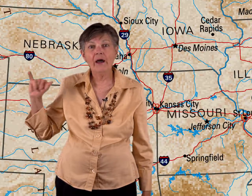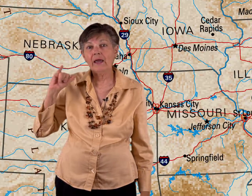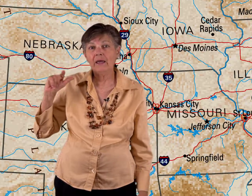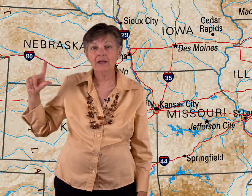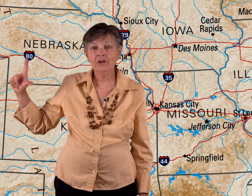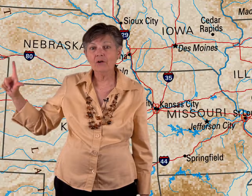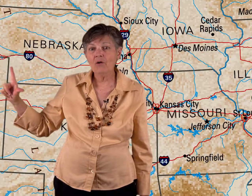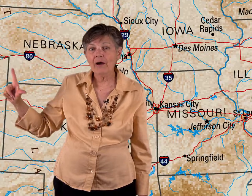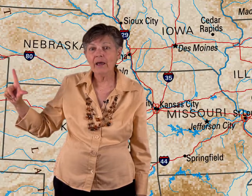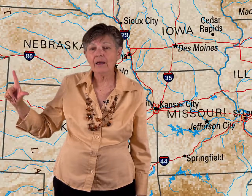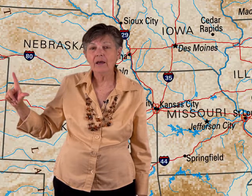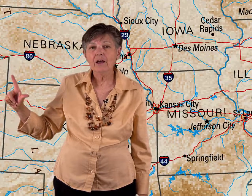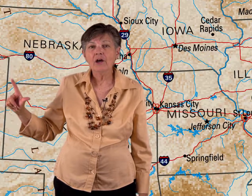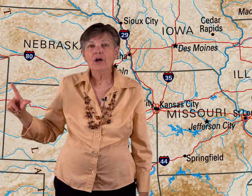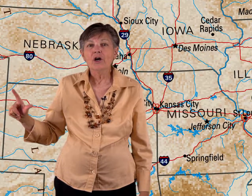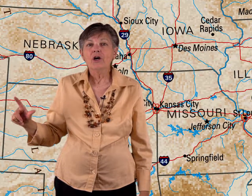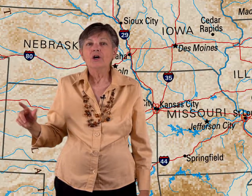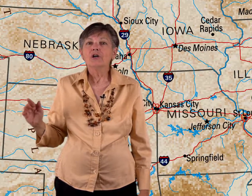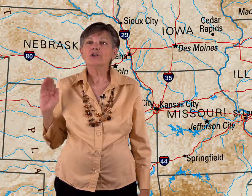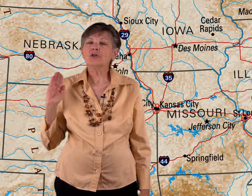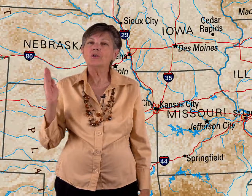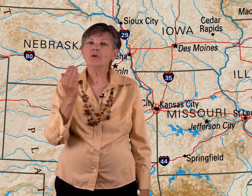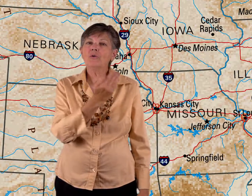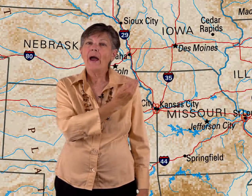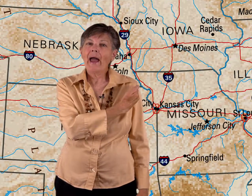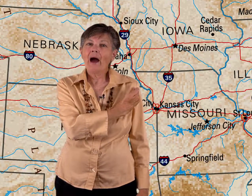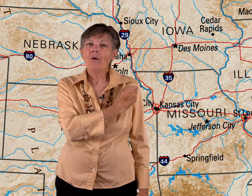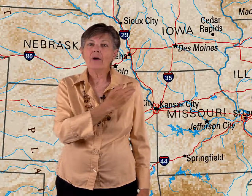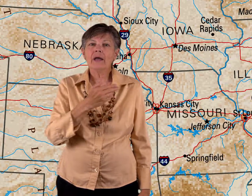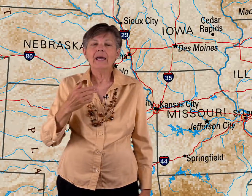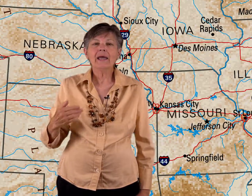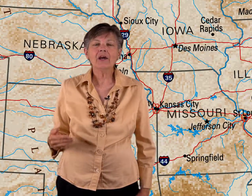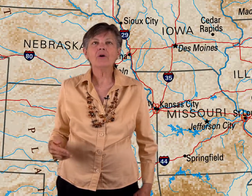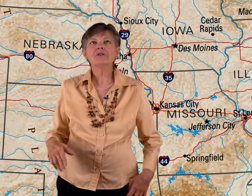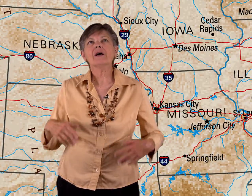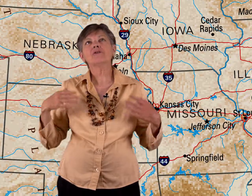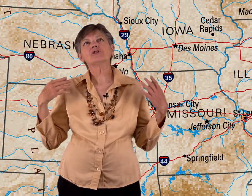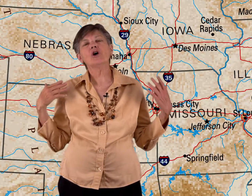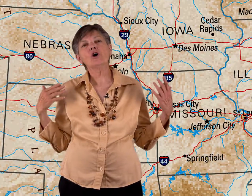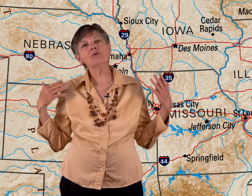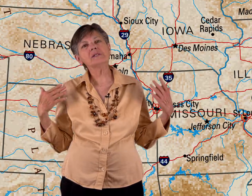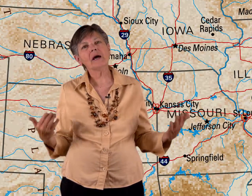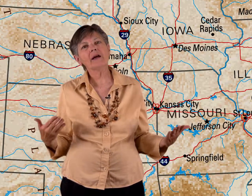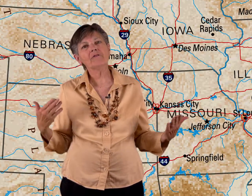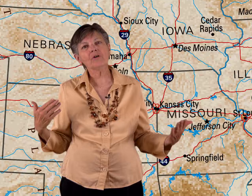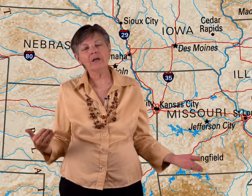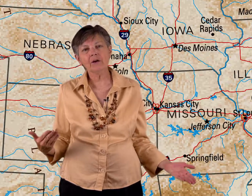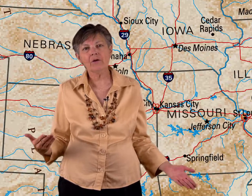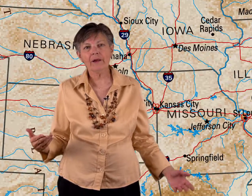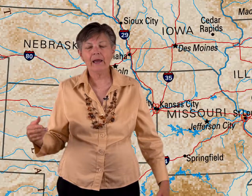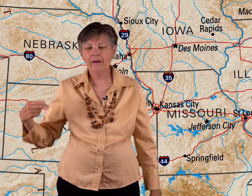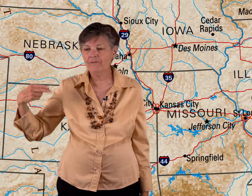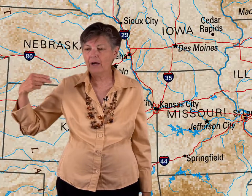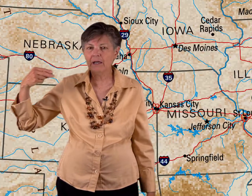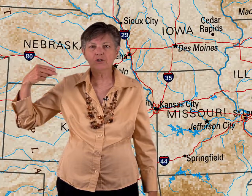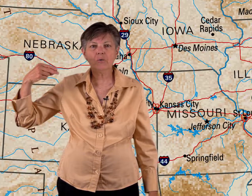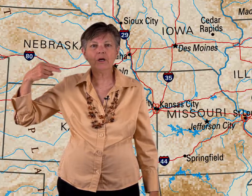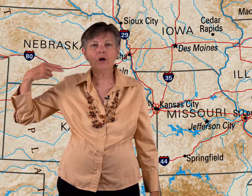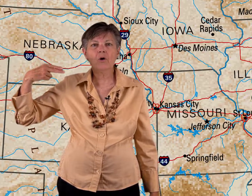Illinois, Illinois. To our heroes. Now there's no sign for hero that I can find, so we're going to go